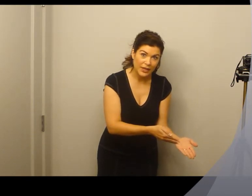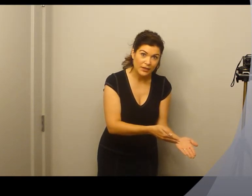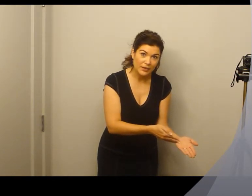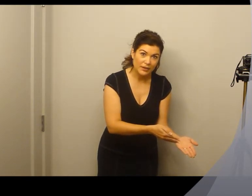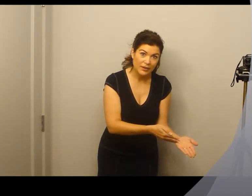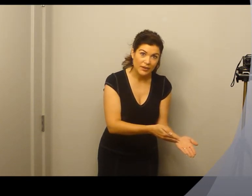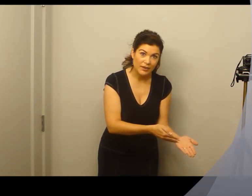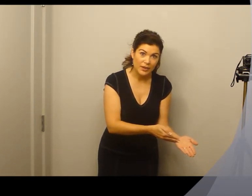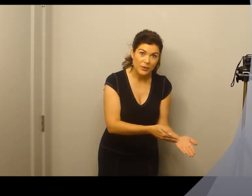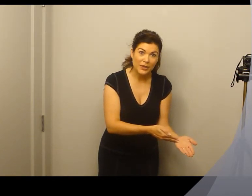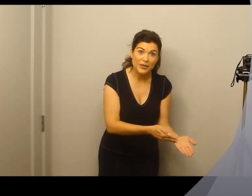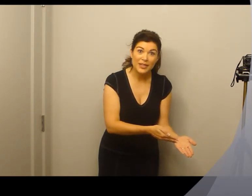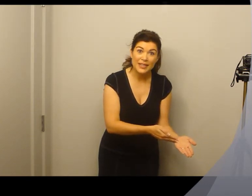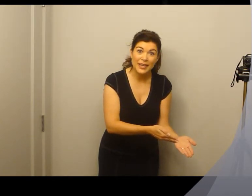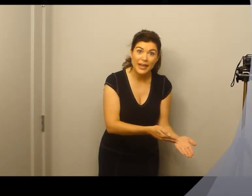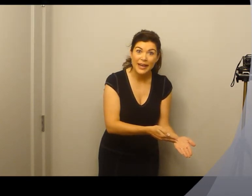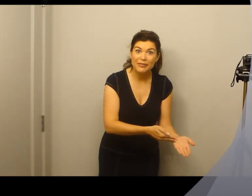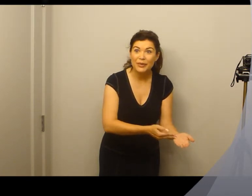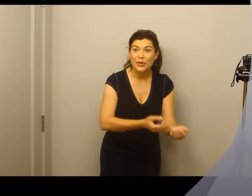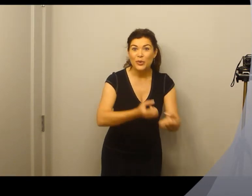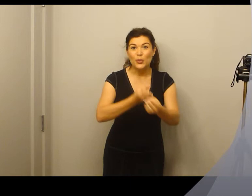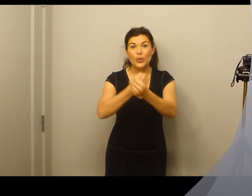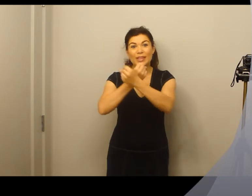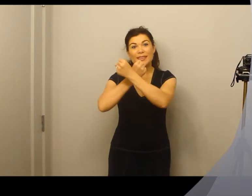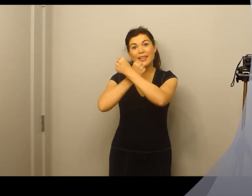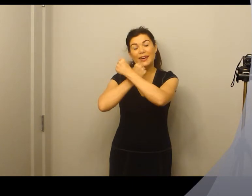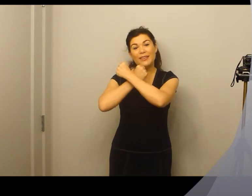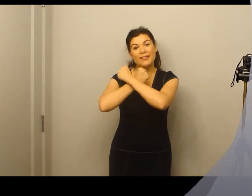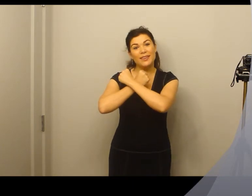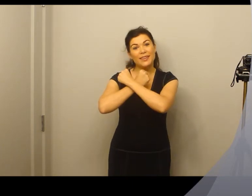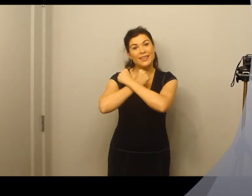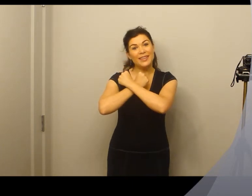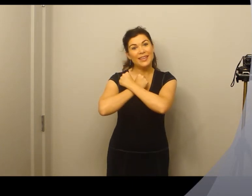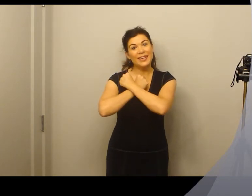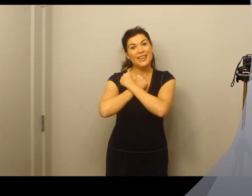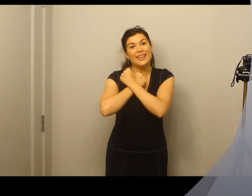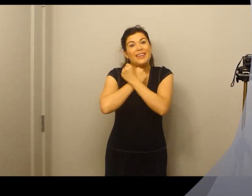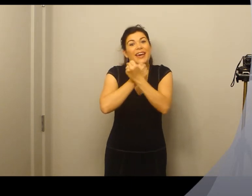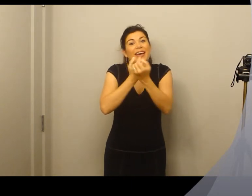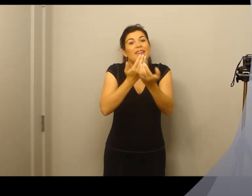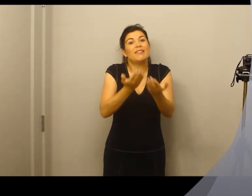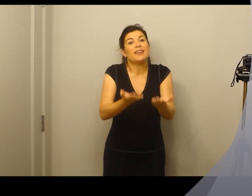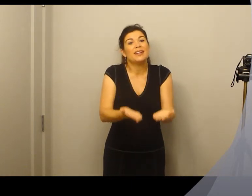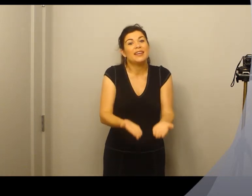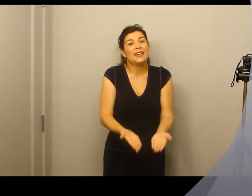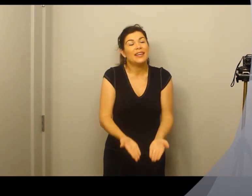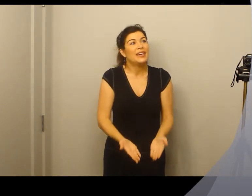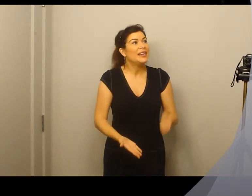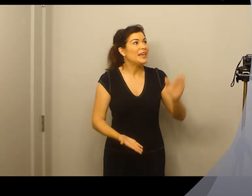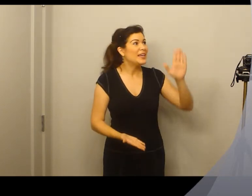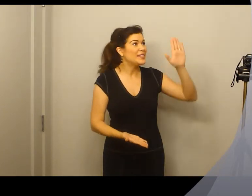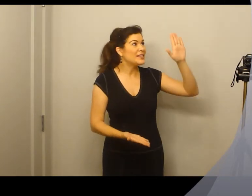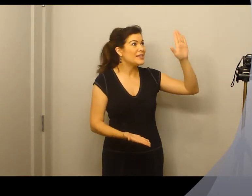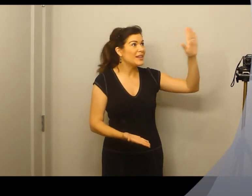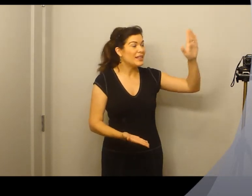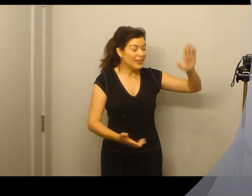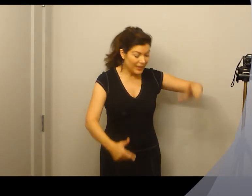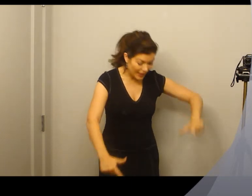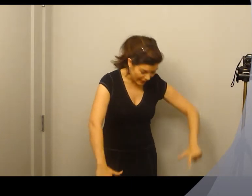Alright? Then we go to the second half. With love, he gave his